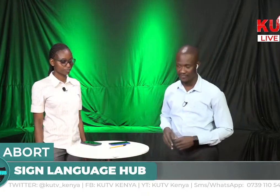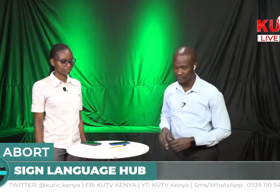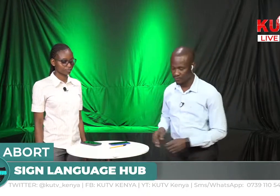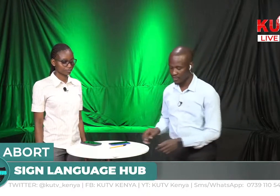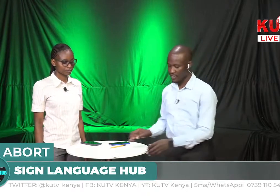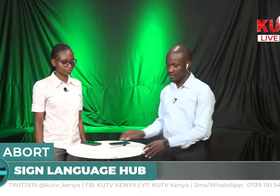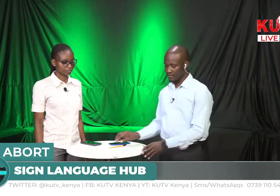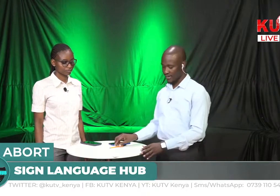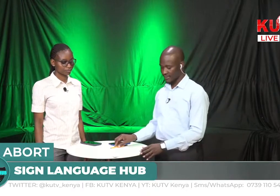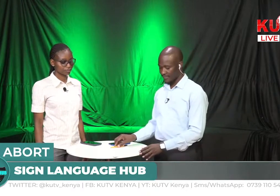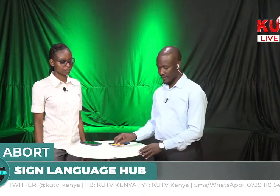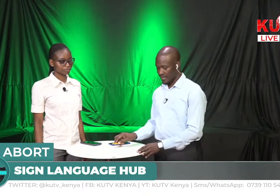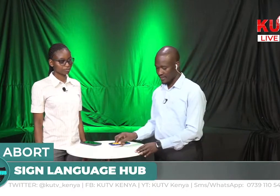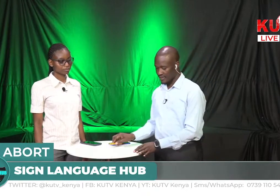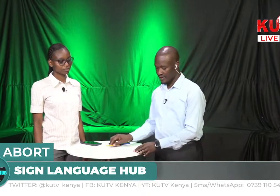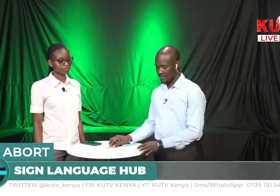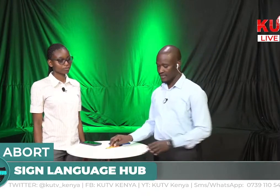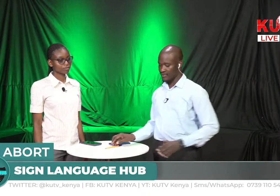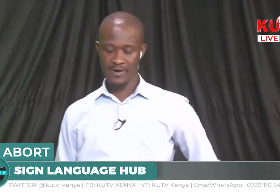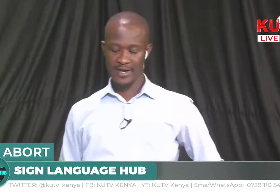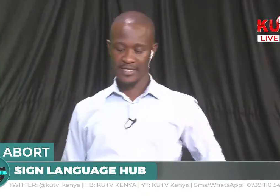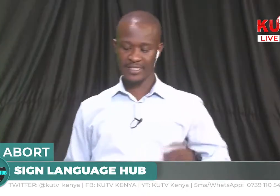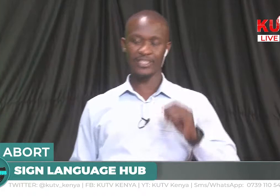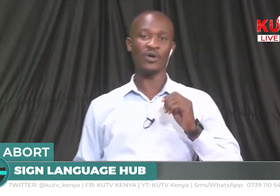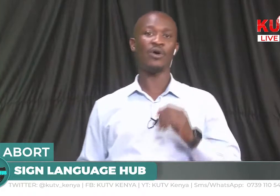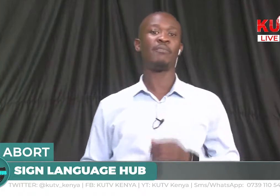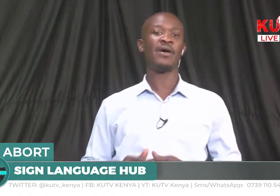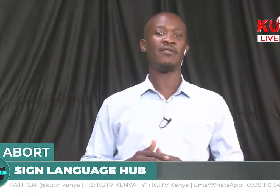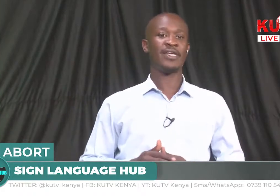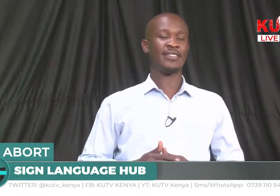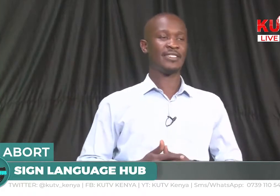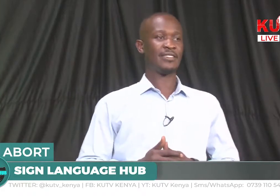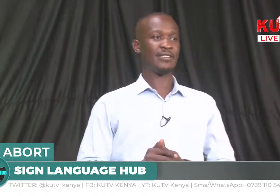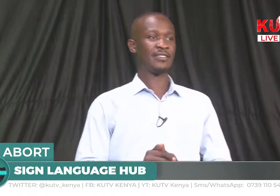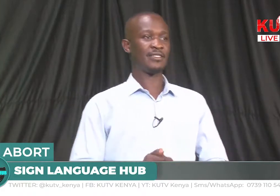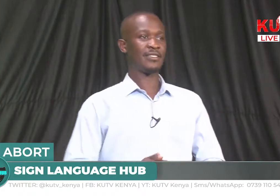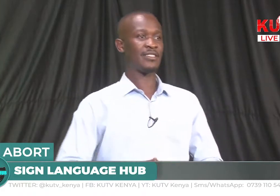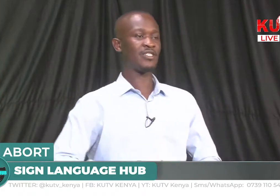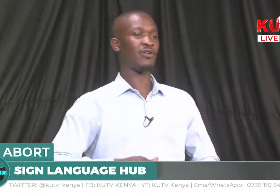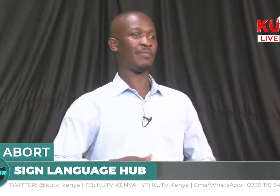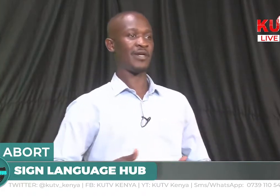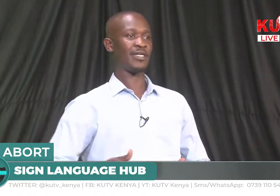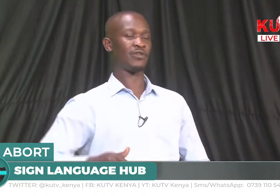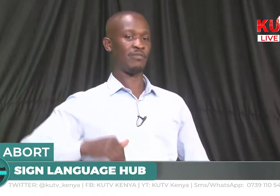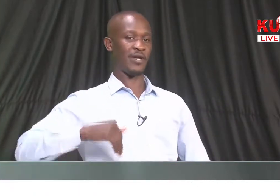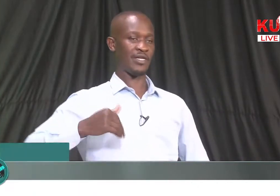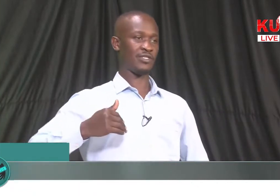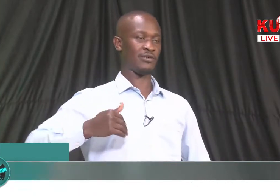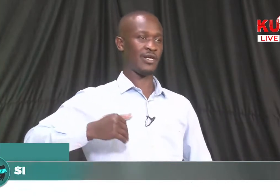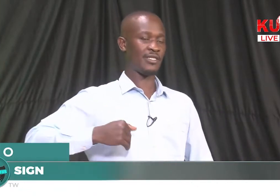viewer. All right. Another word is operate. This is operate, operation, right?